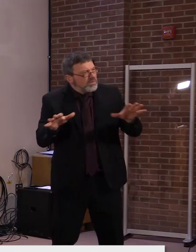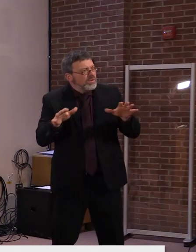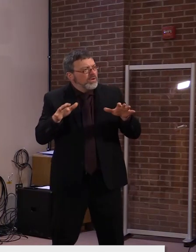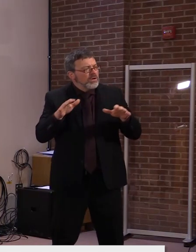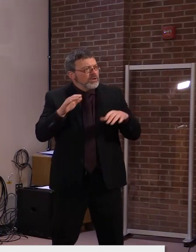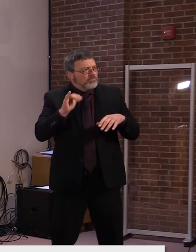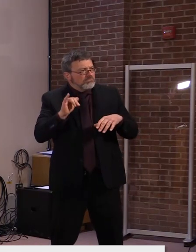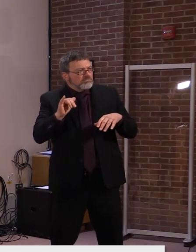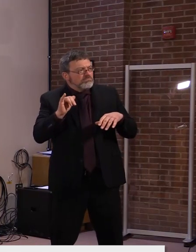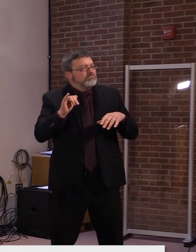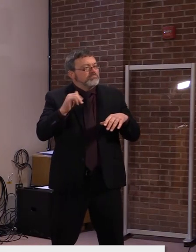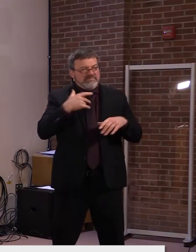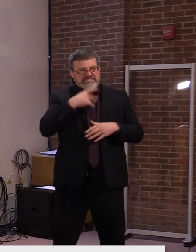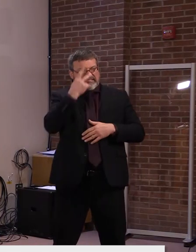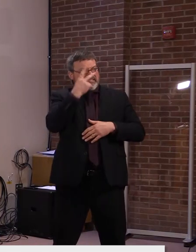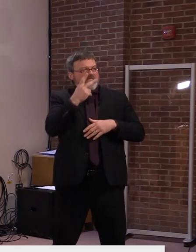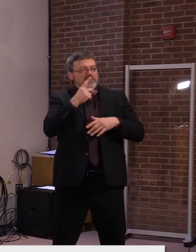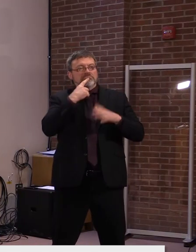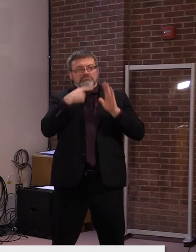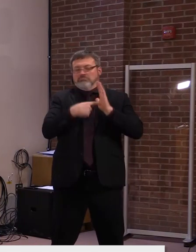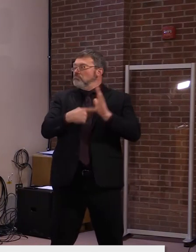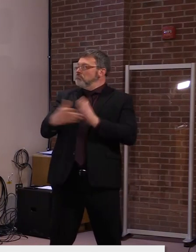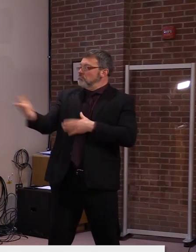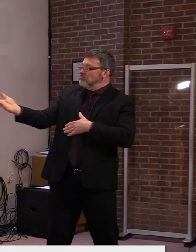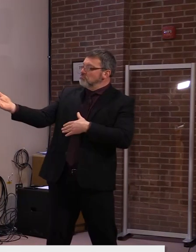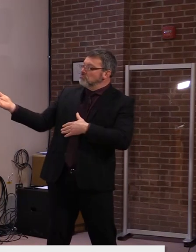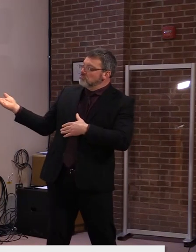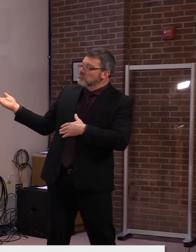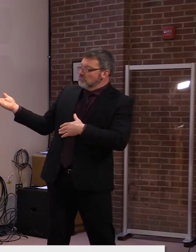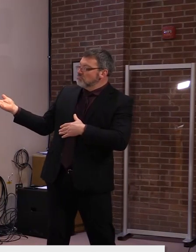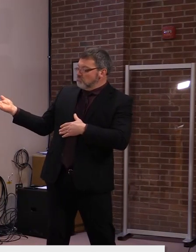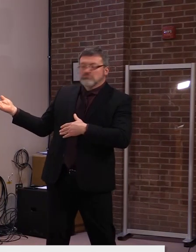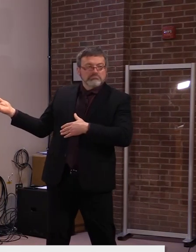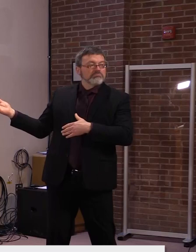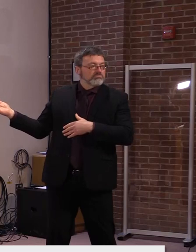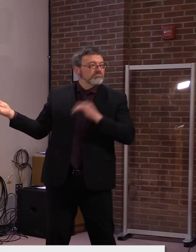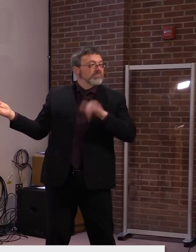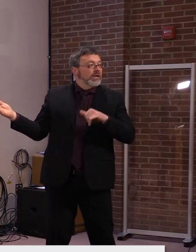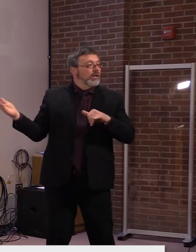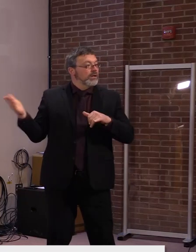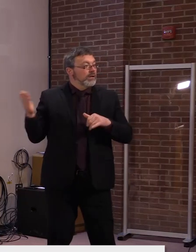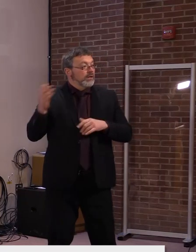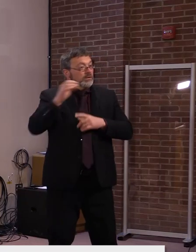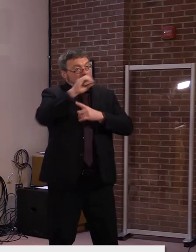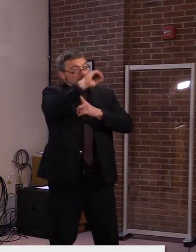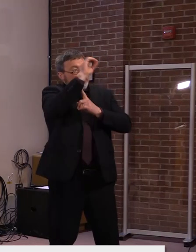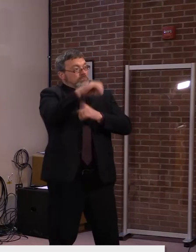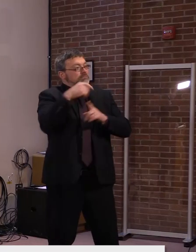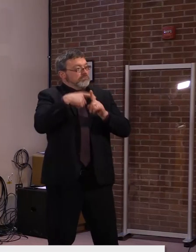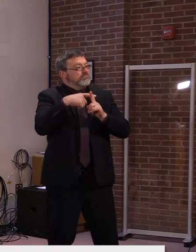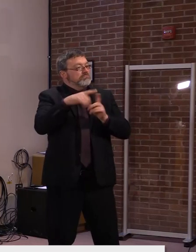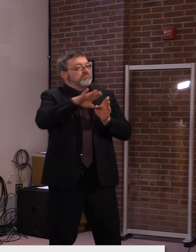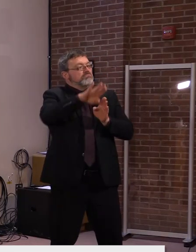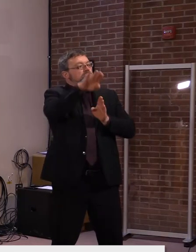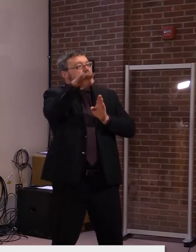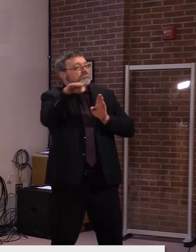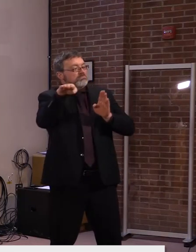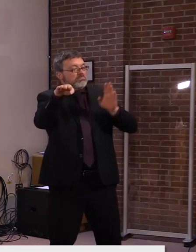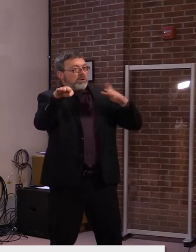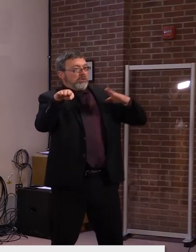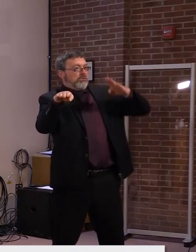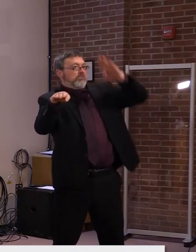certainly a good indication there that we're not seeing the positivity rate go up as testing increases. So again, we'll keep a close eye on that,